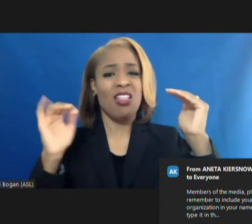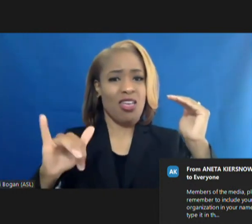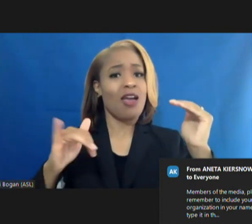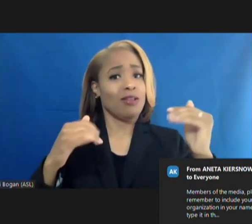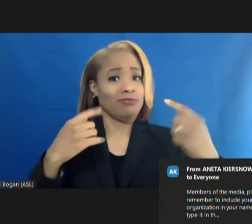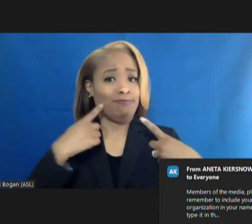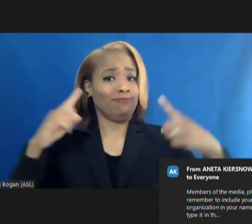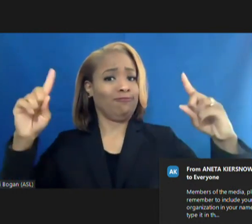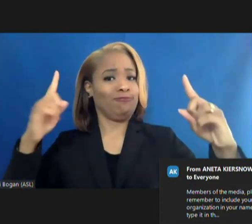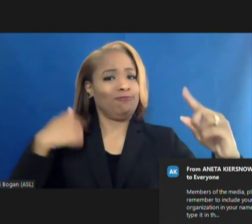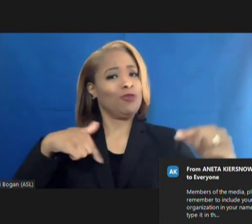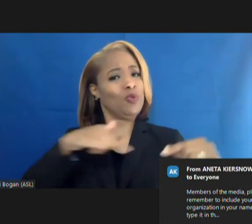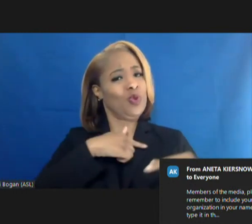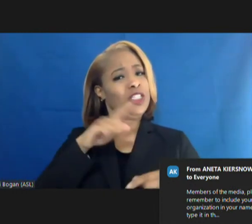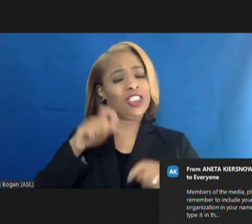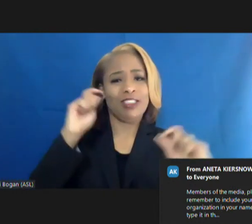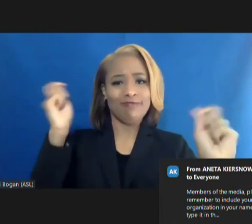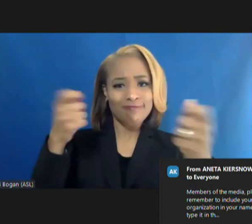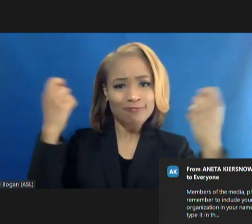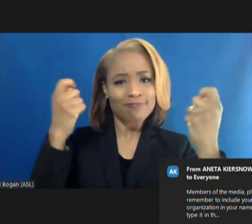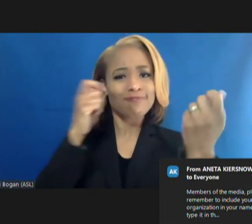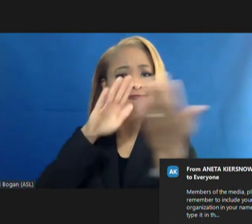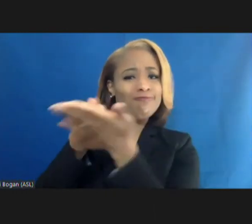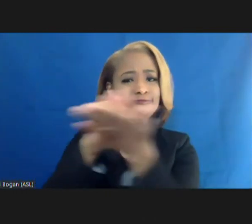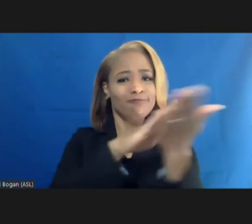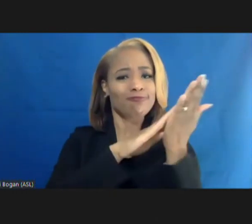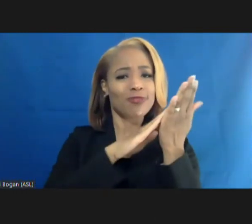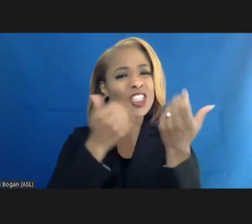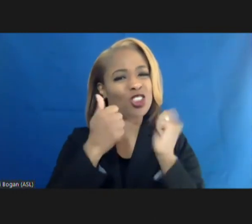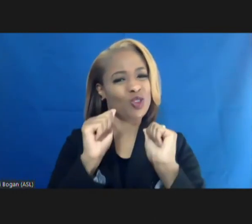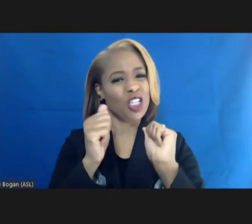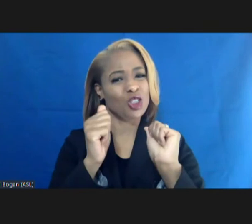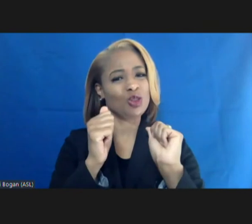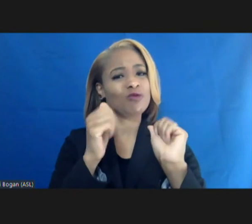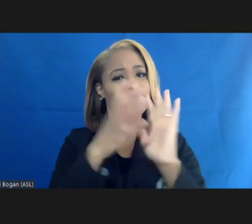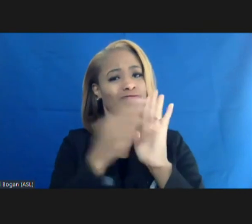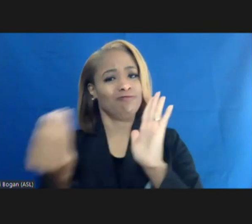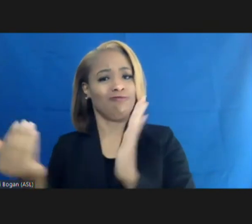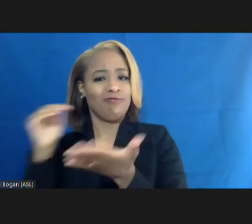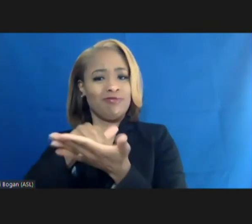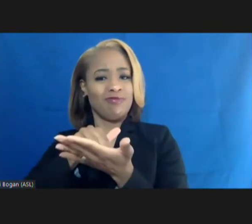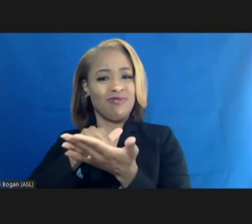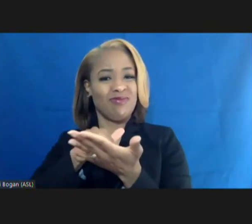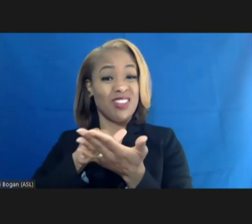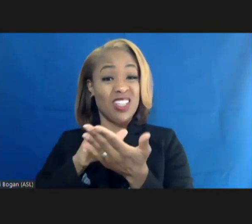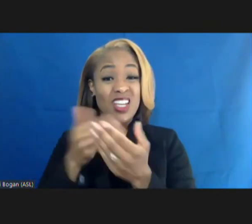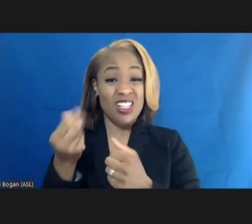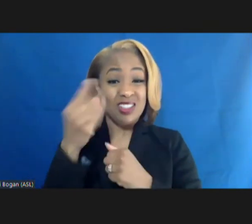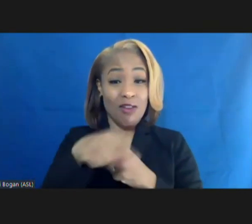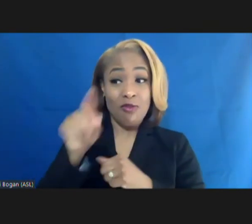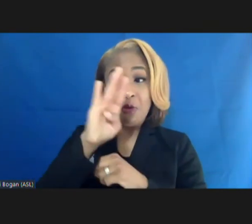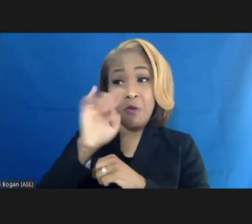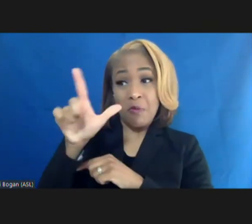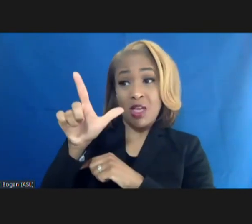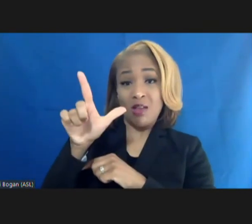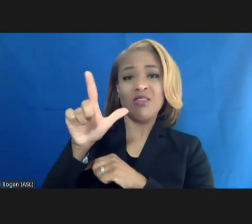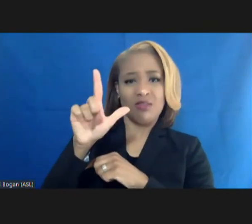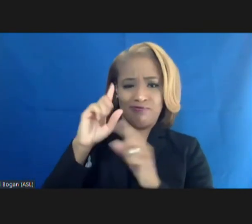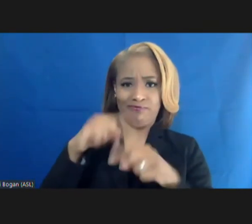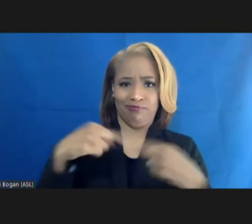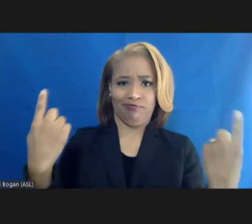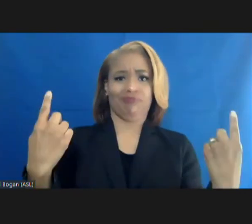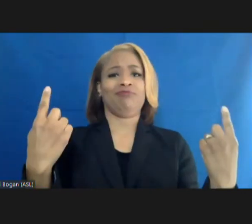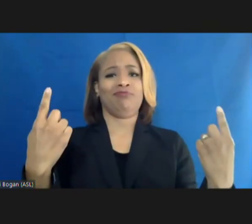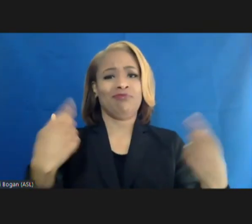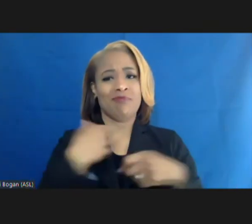achievement that we should be celebrating and working to replicate. But a number of these bills do just the opposite, making it nearly